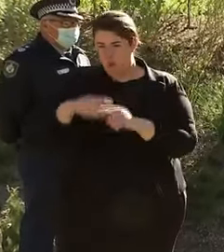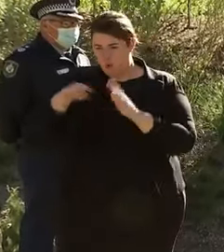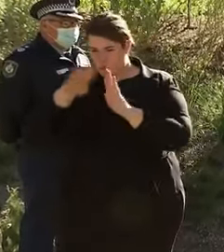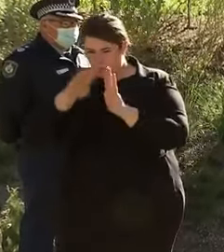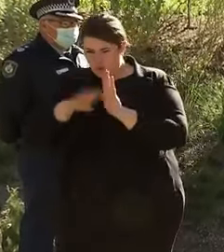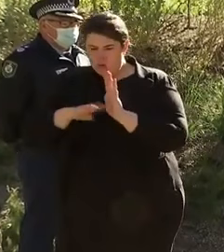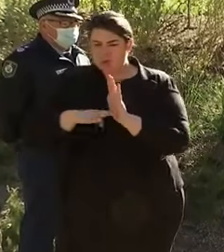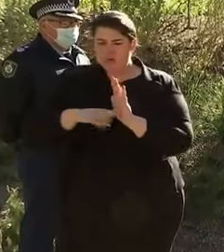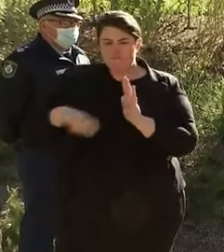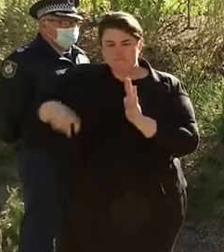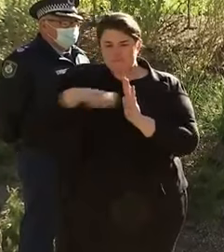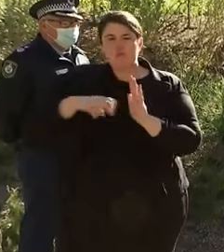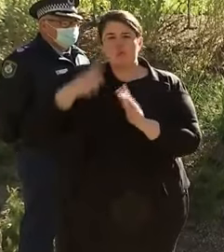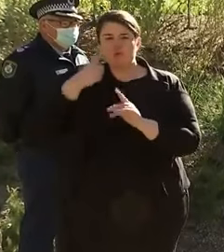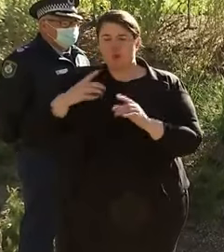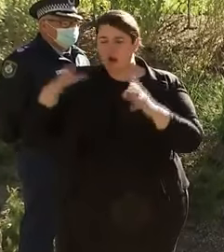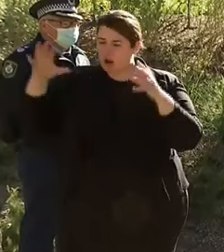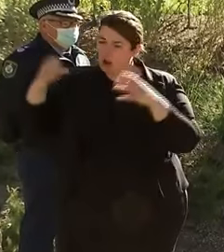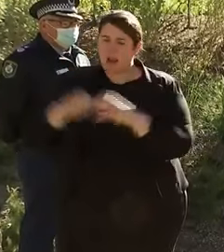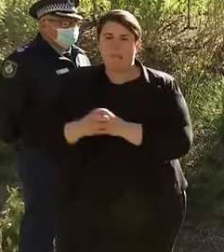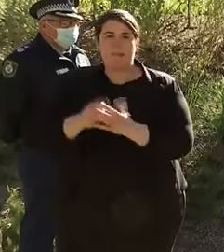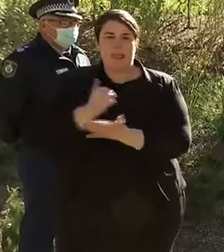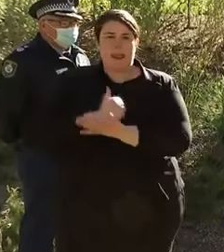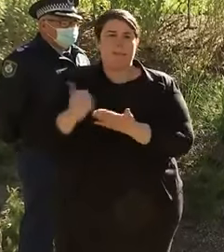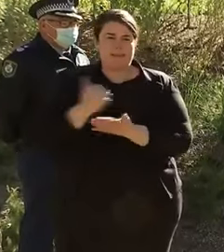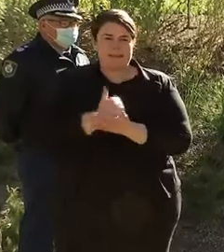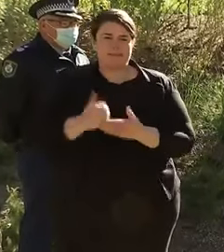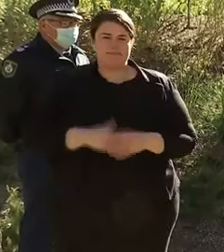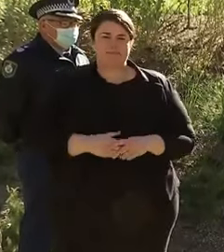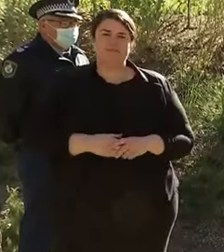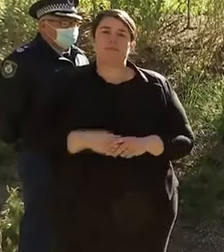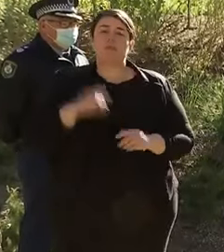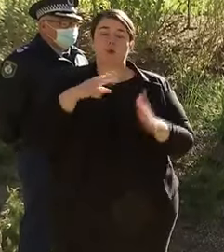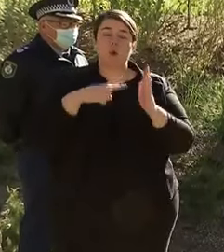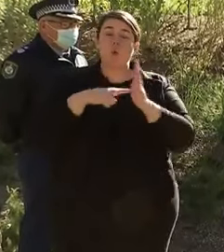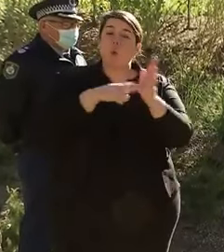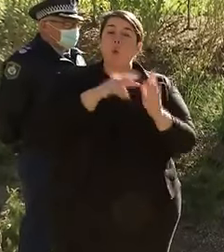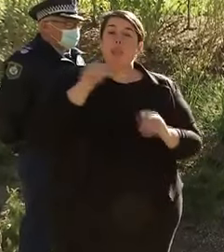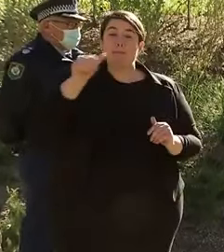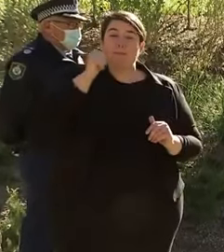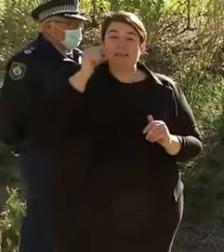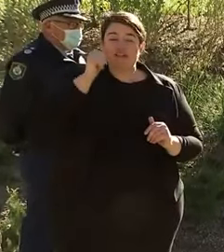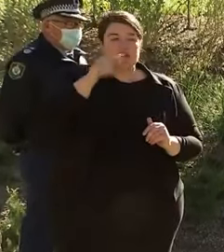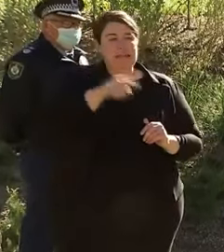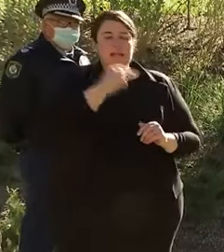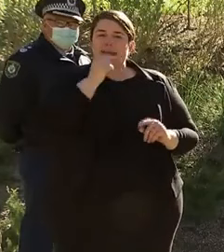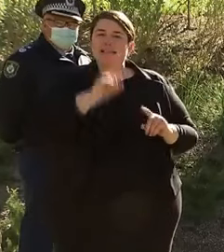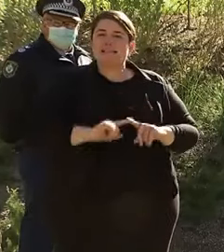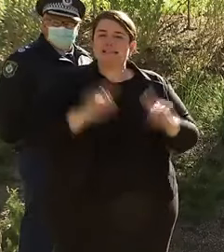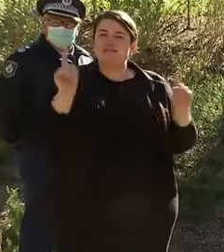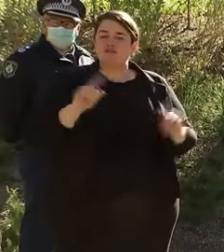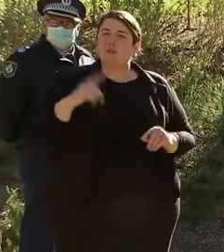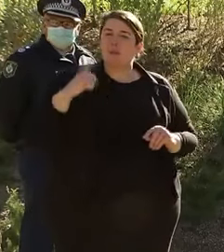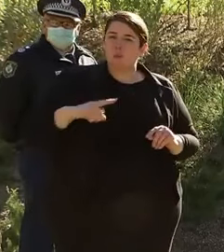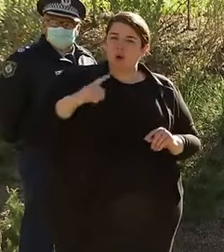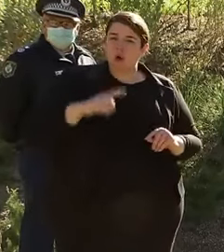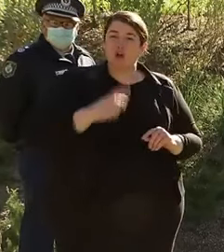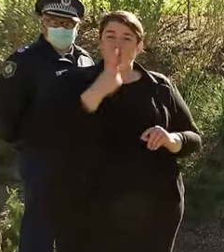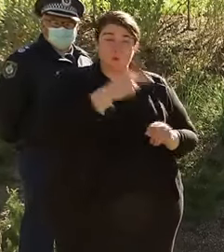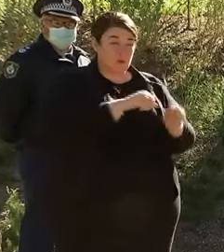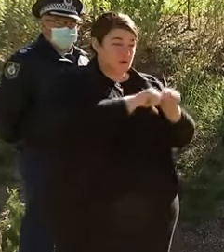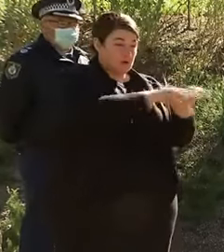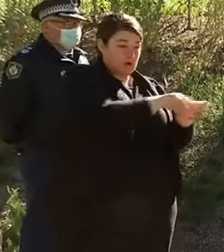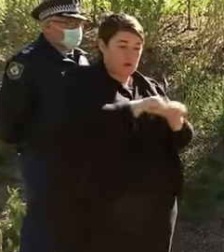basically extinguish it. The situation in the Northern Beaches cluster was interesting because we actually had two